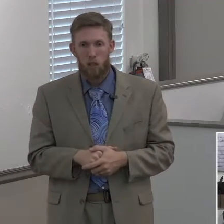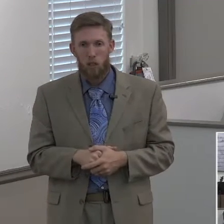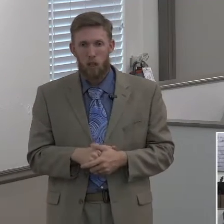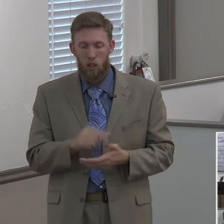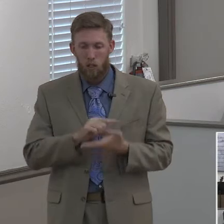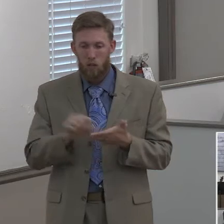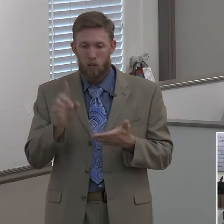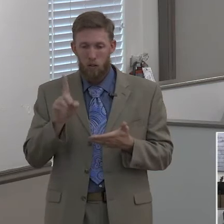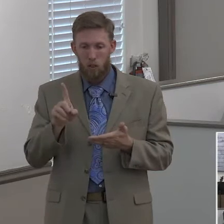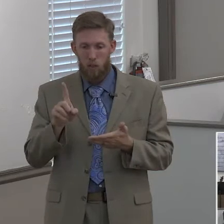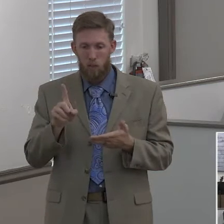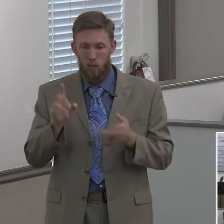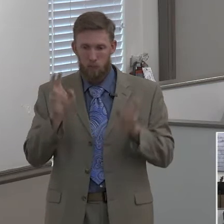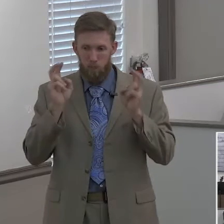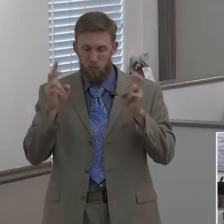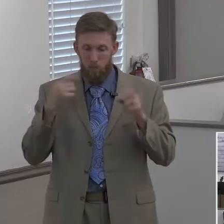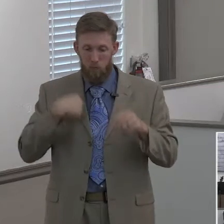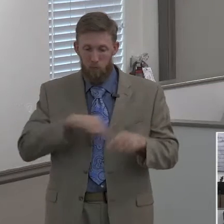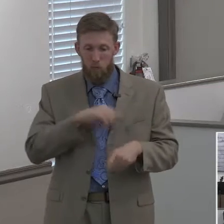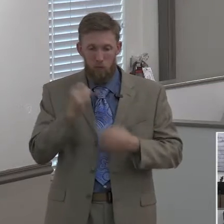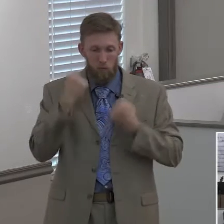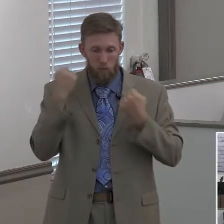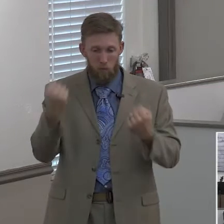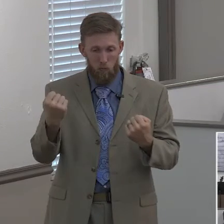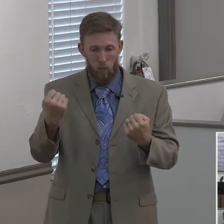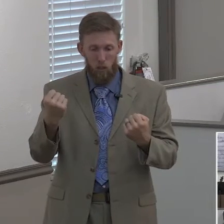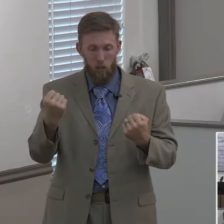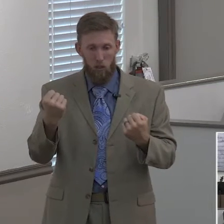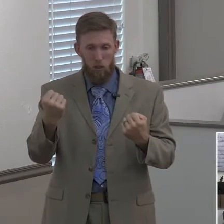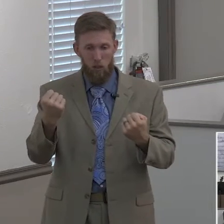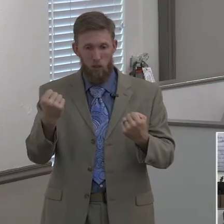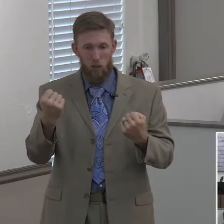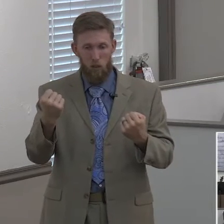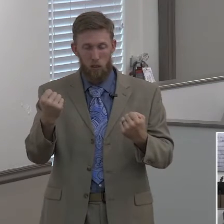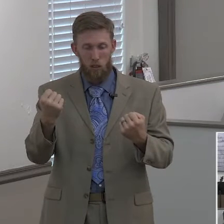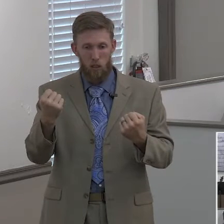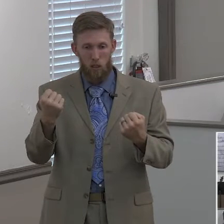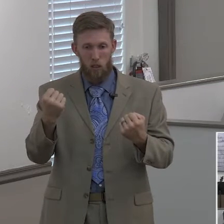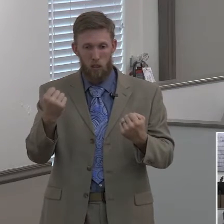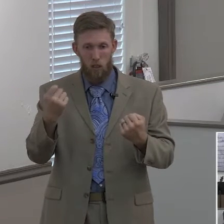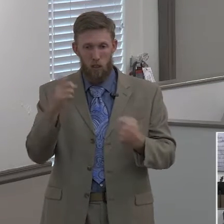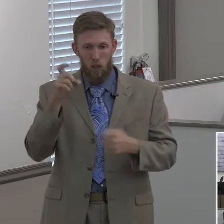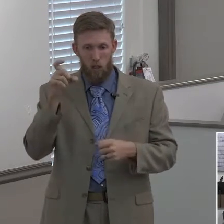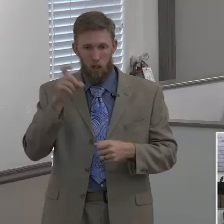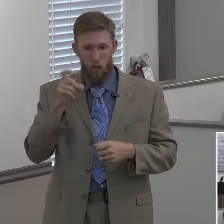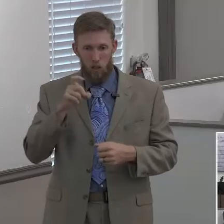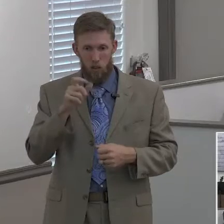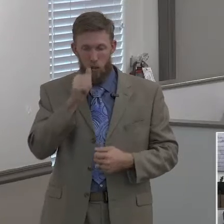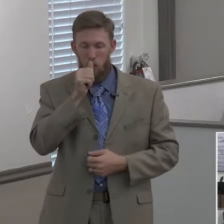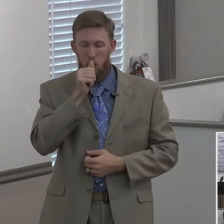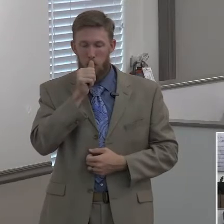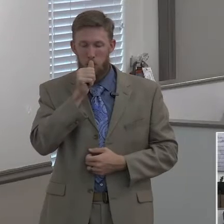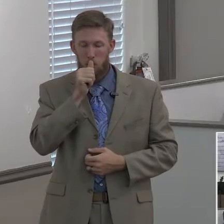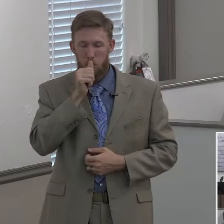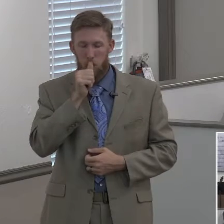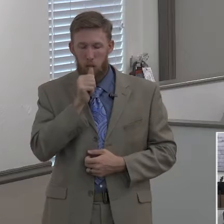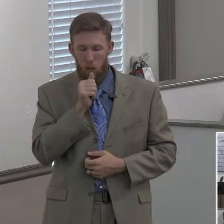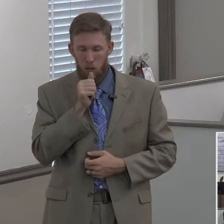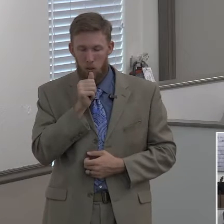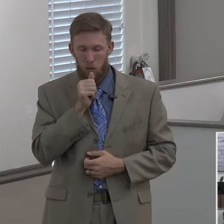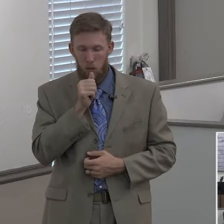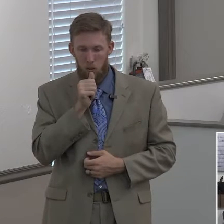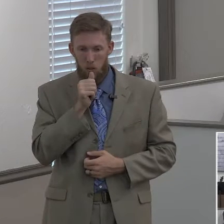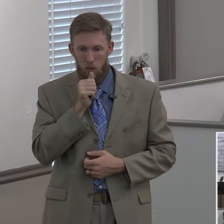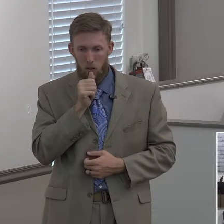Notice verse 1. We then that are strong ought to bear the infirmities of the